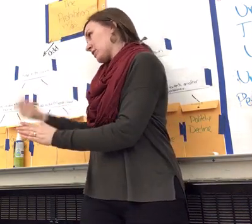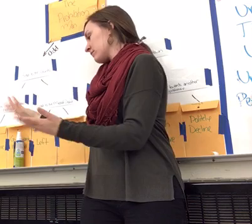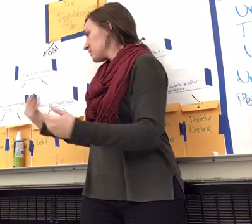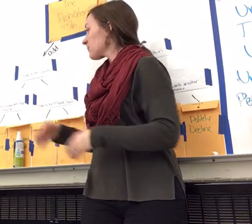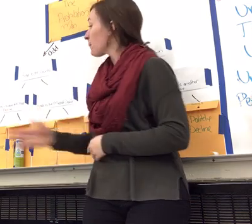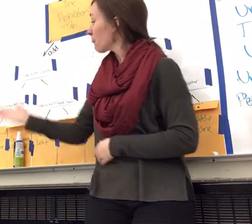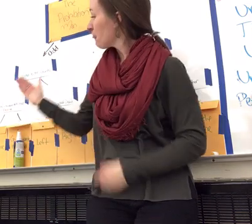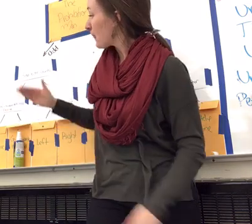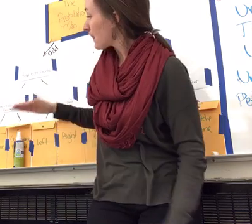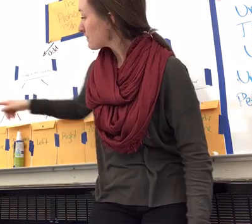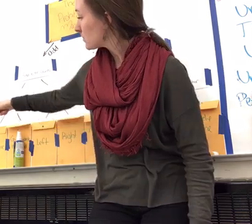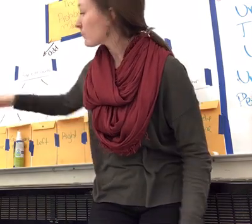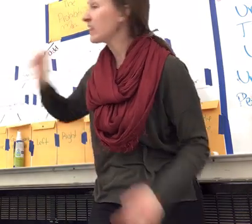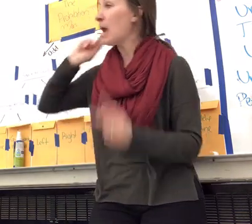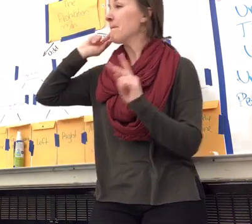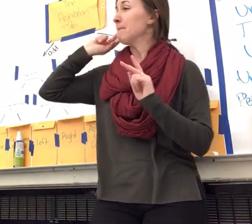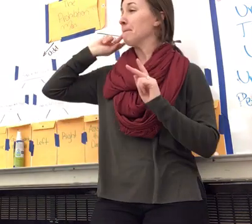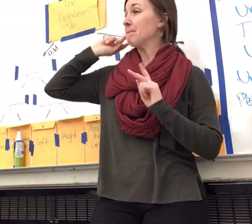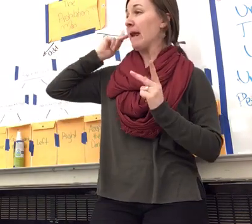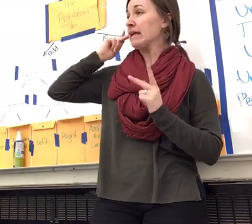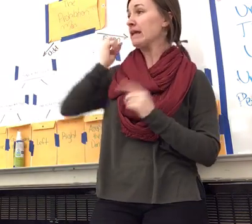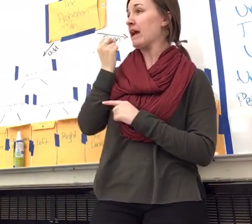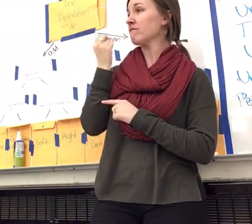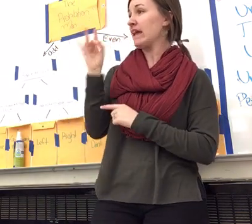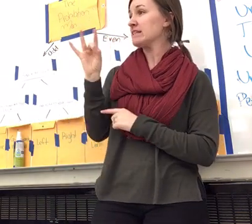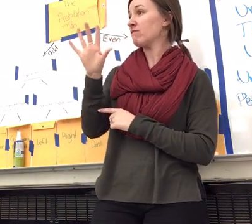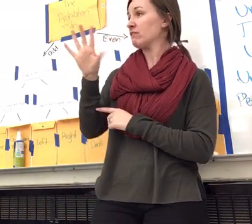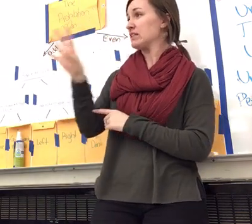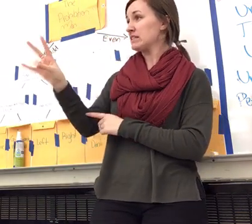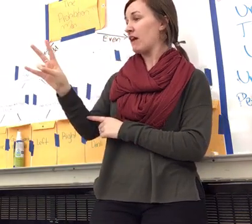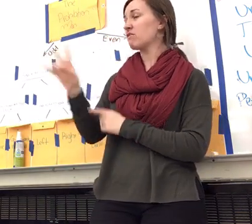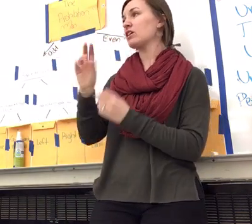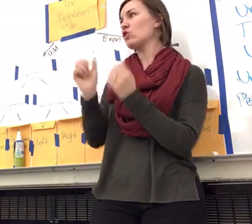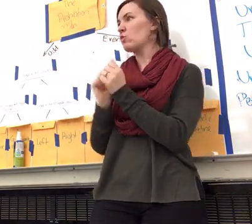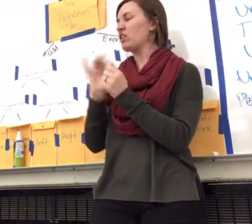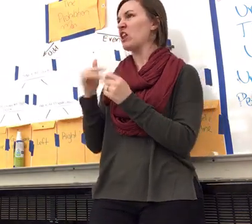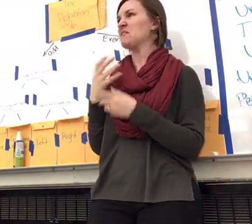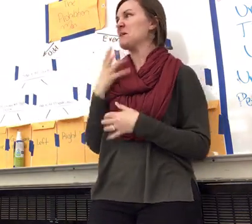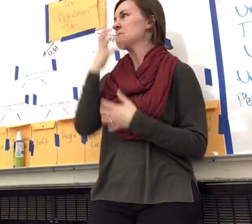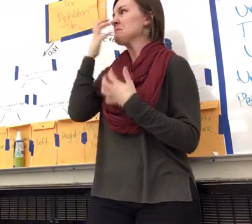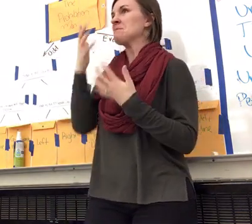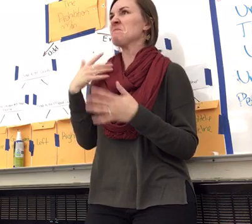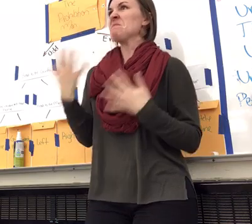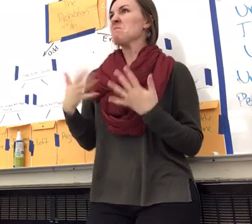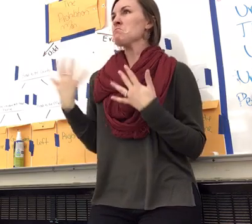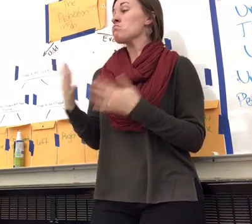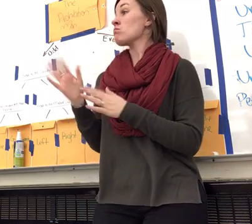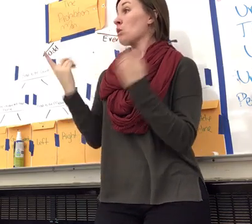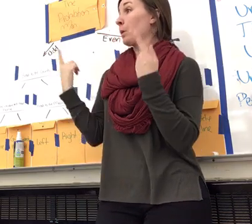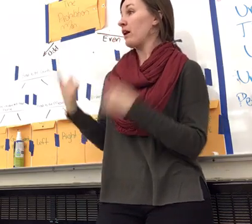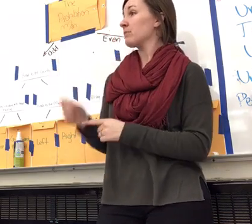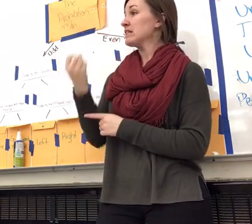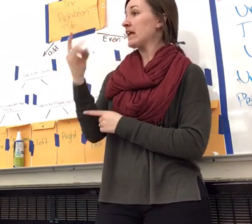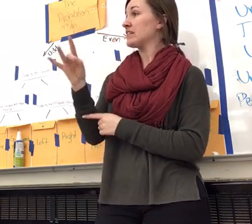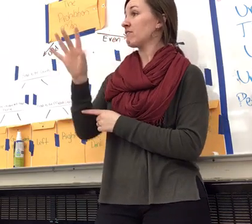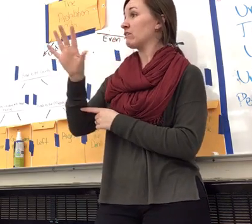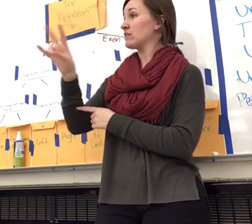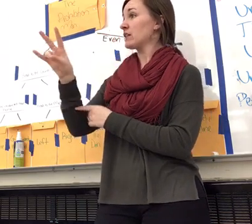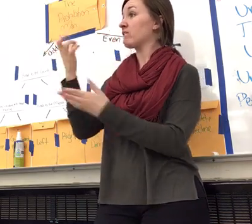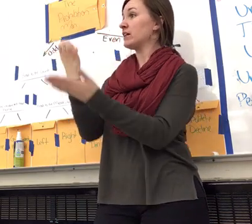is with all of this fuss, anger, things like that, we end up going into an economic decline in 1857. Because of that economic